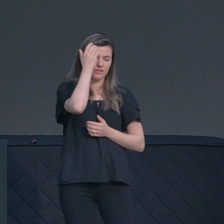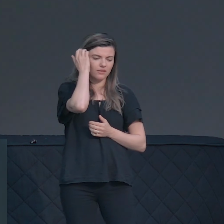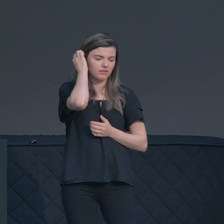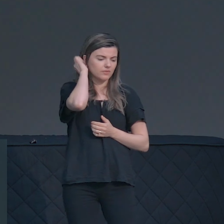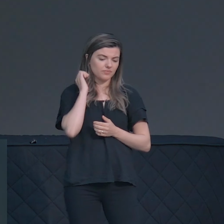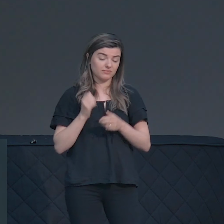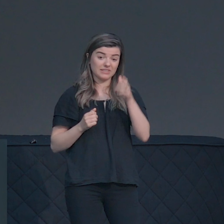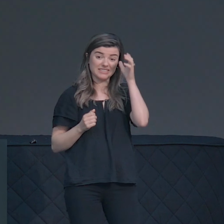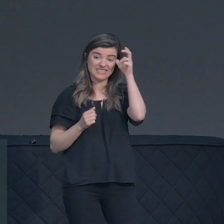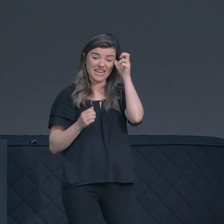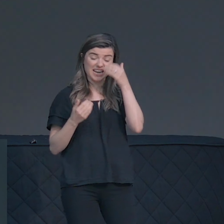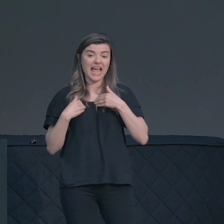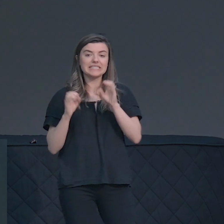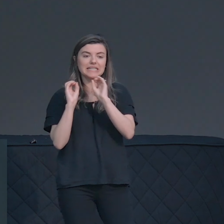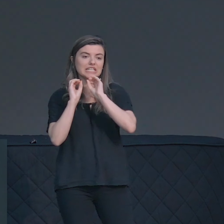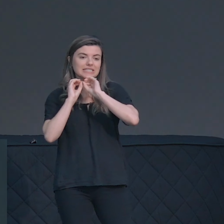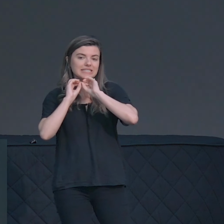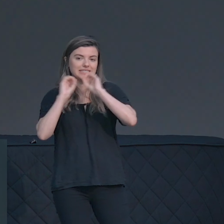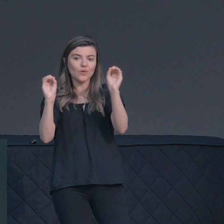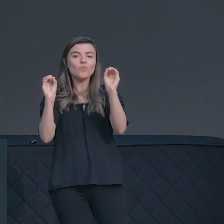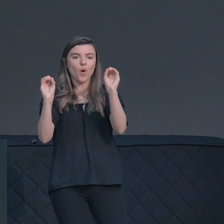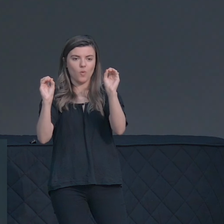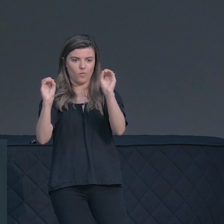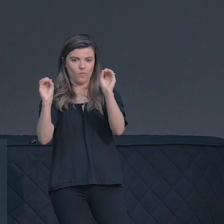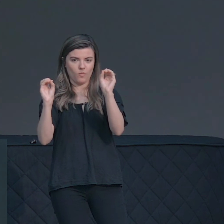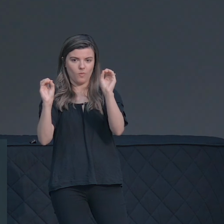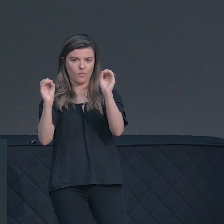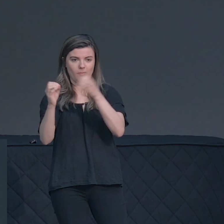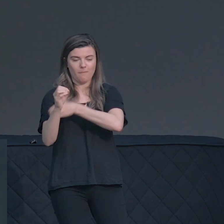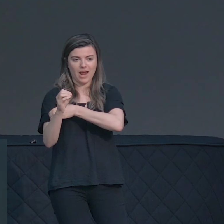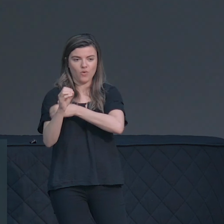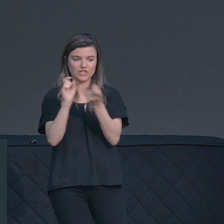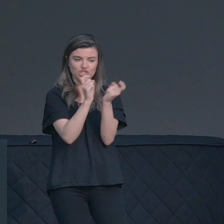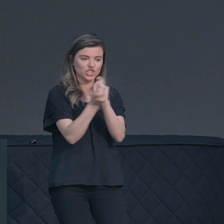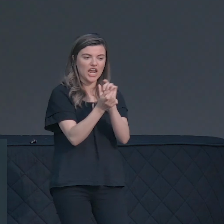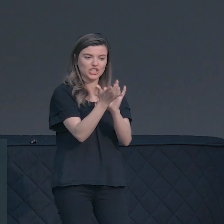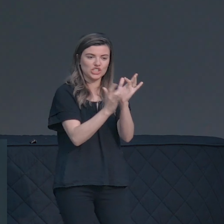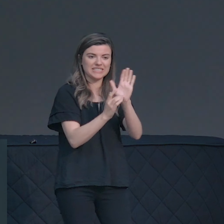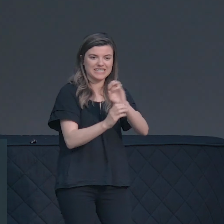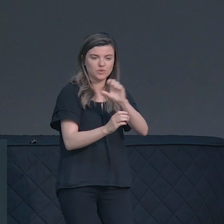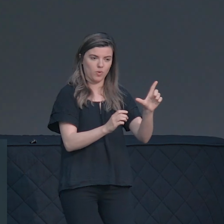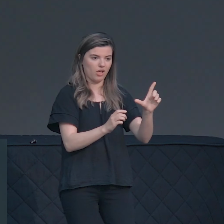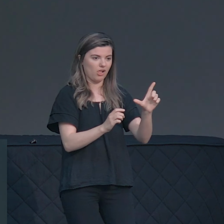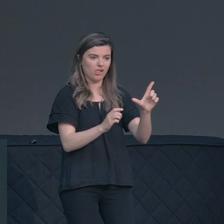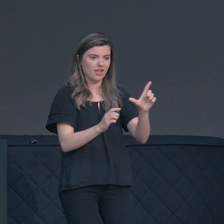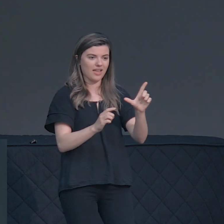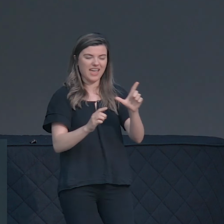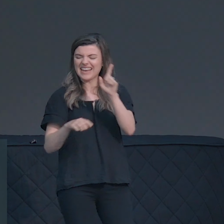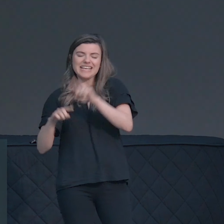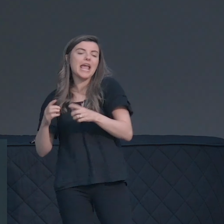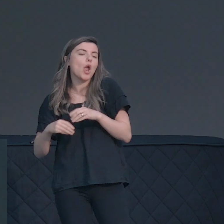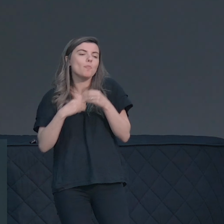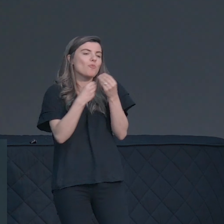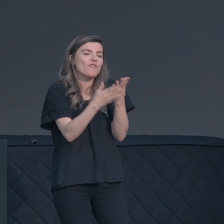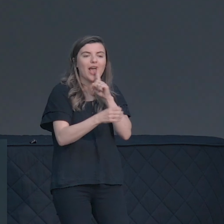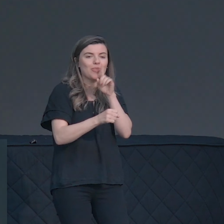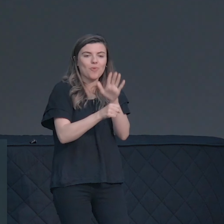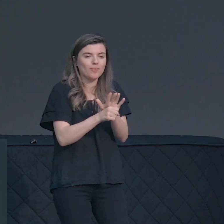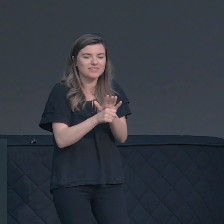Satan has zero power to turn the will of Jesus and no way to actually provide what he's promising in his